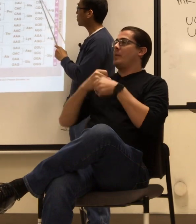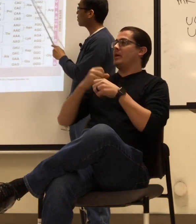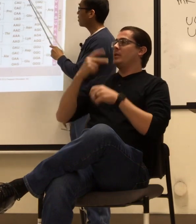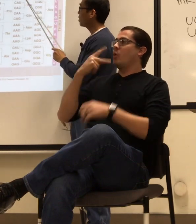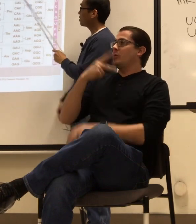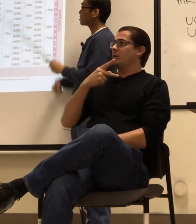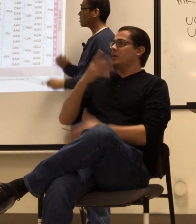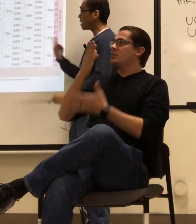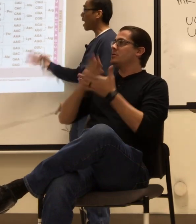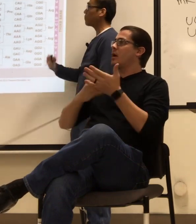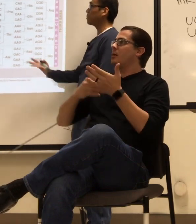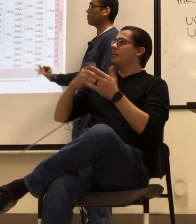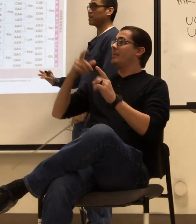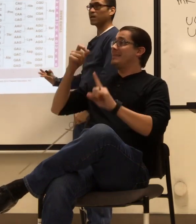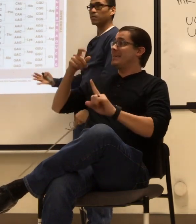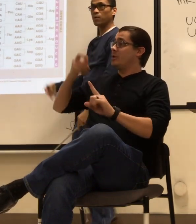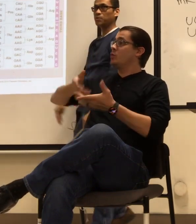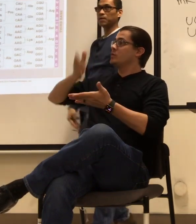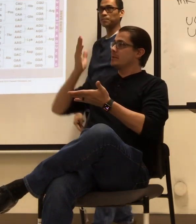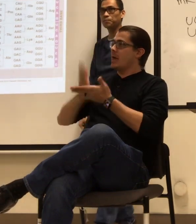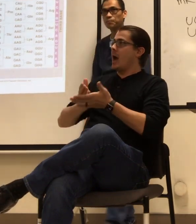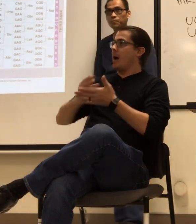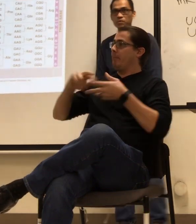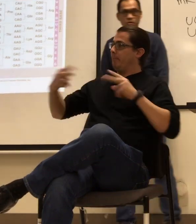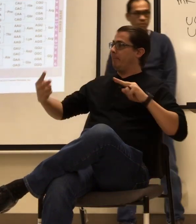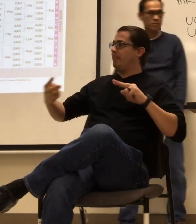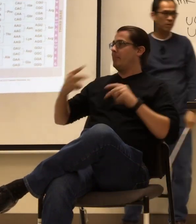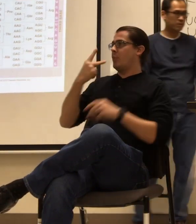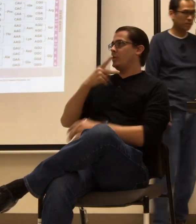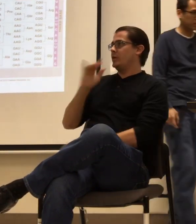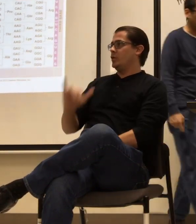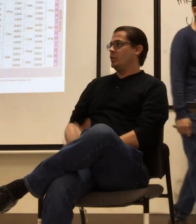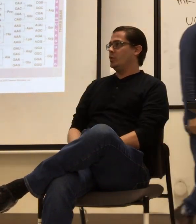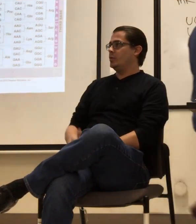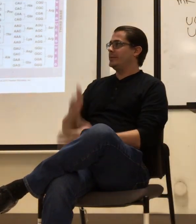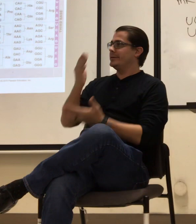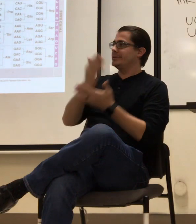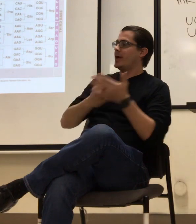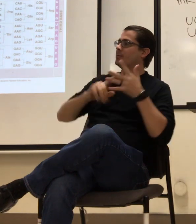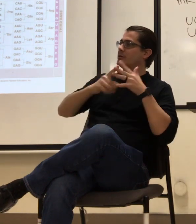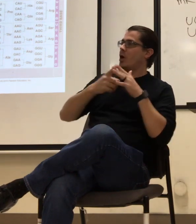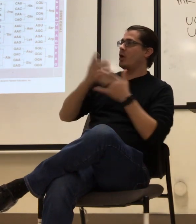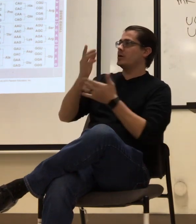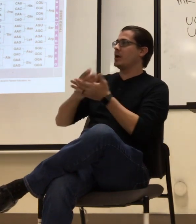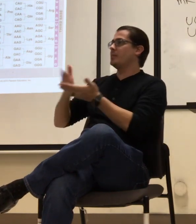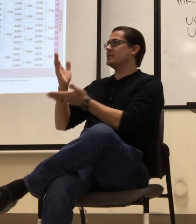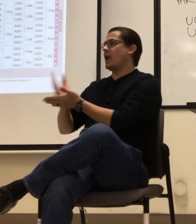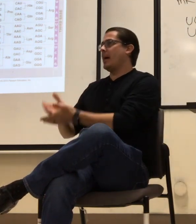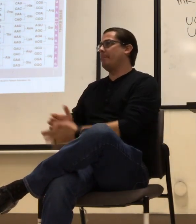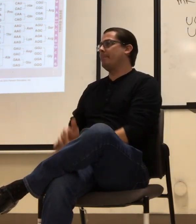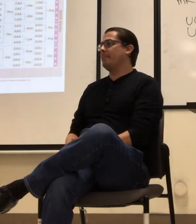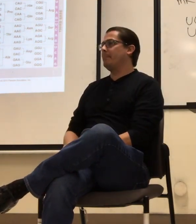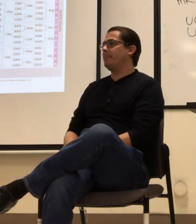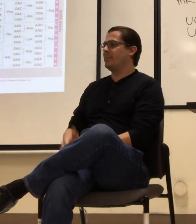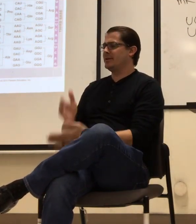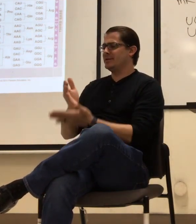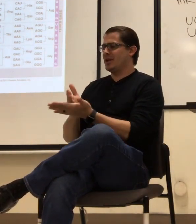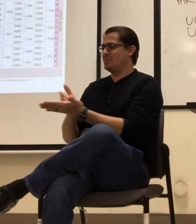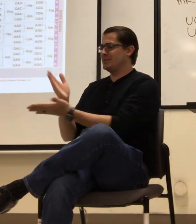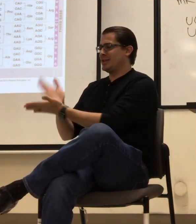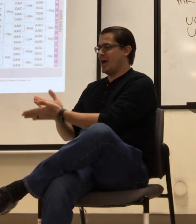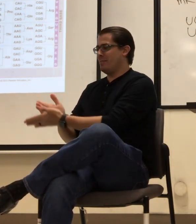that signal to stop making the protein. So some are start, some are stop. We're going to move